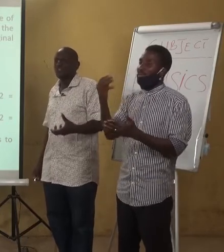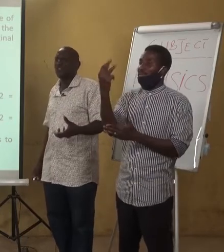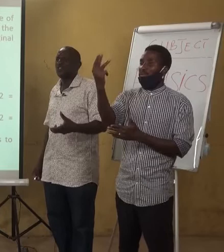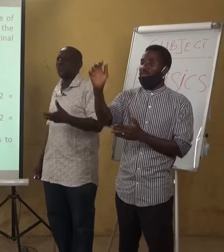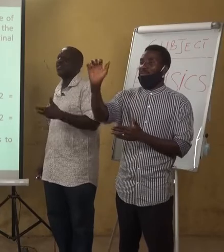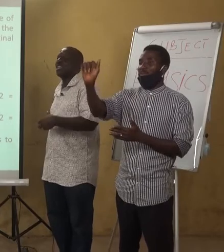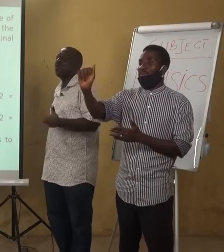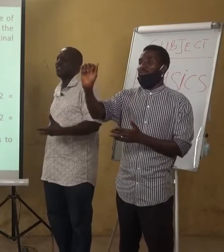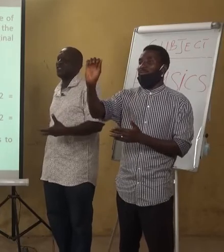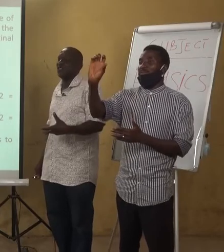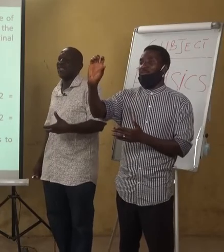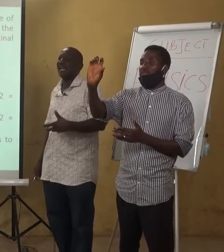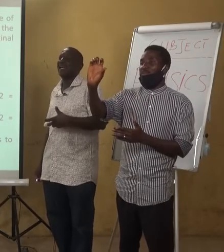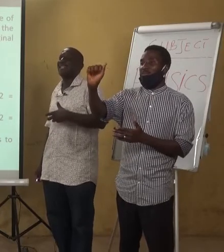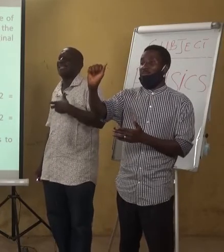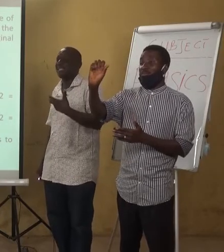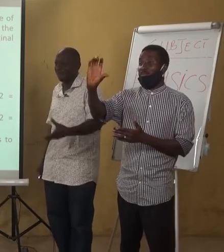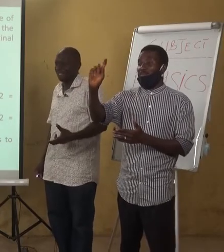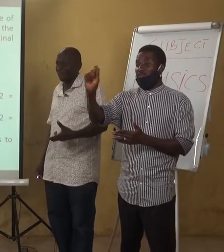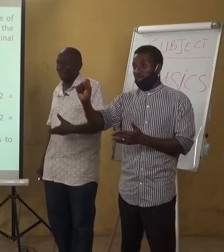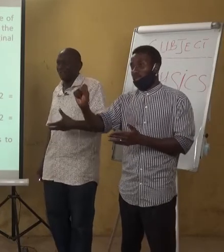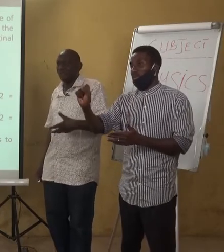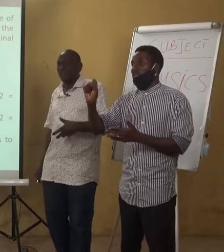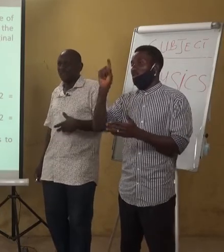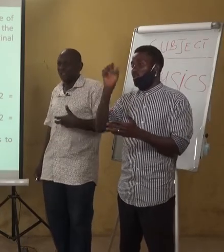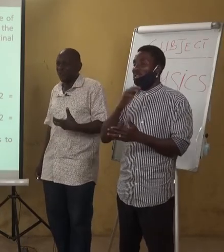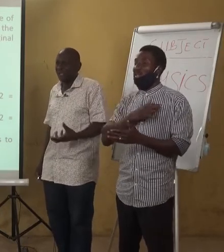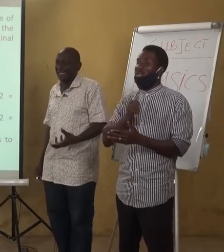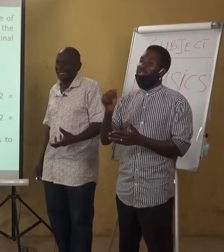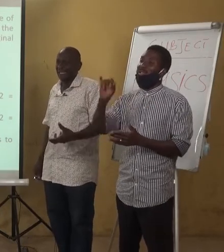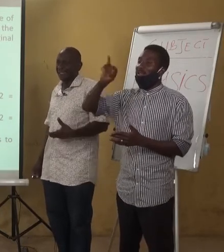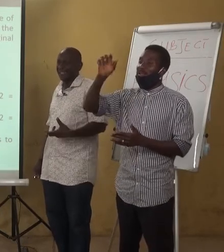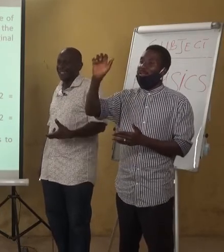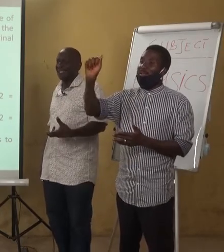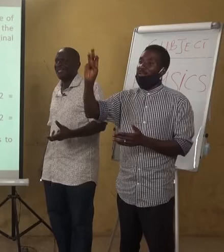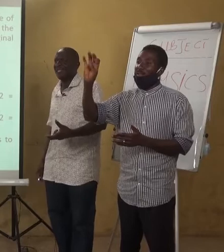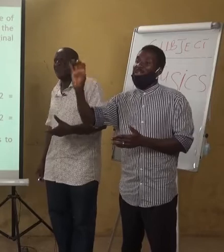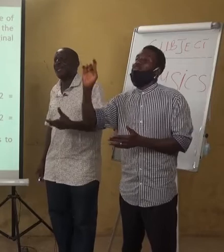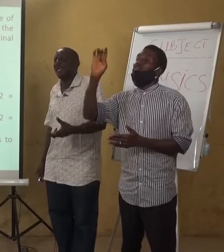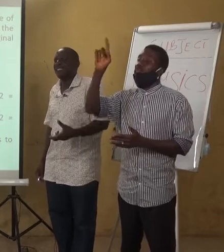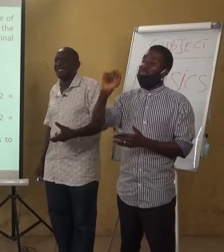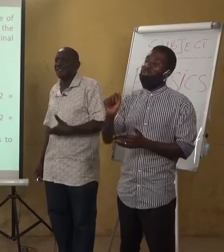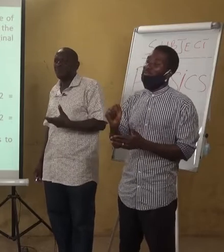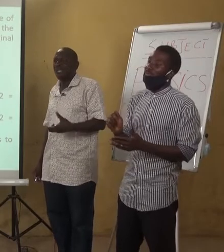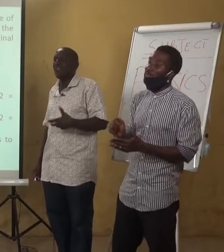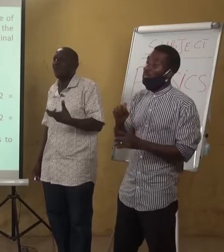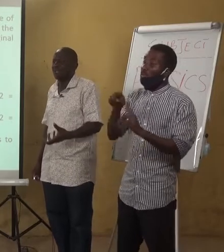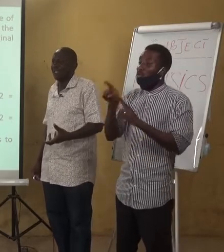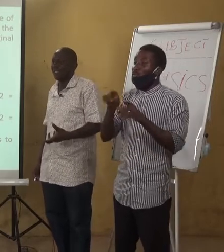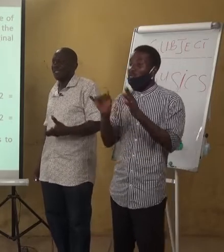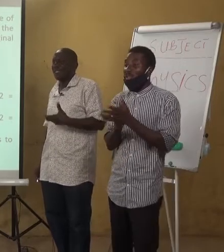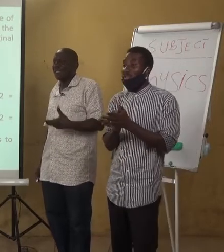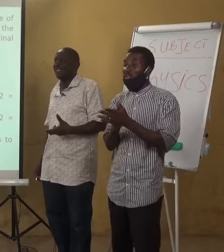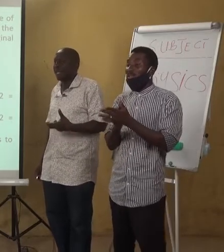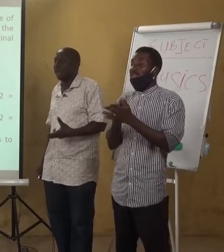WAEC questions or JAM questions, and attempt them. When you keep doing like this, it is said that practice makes